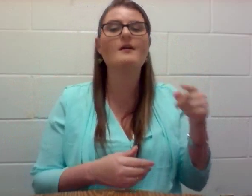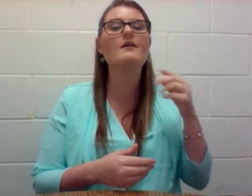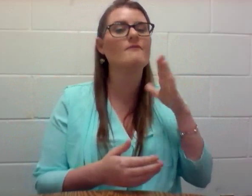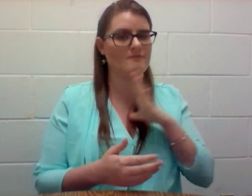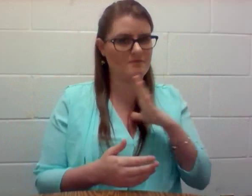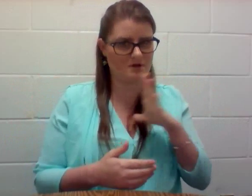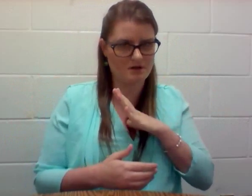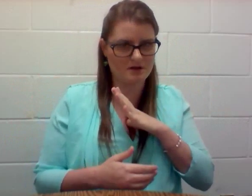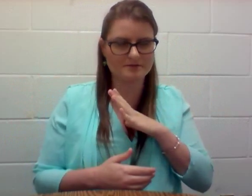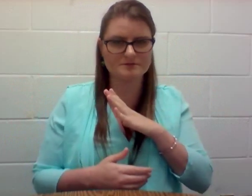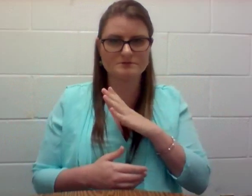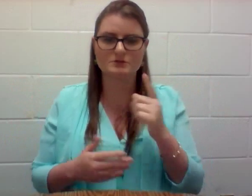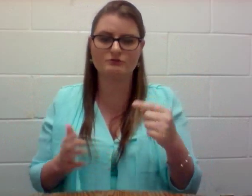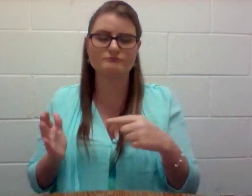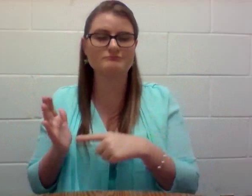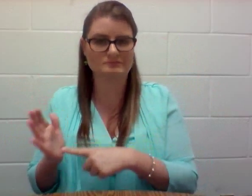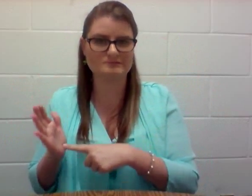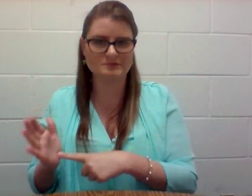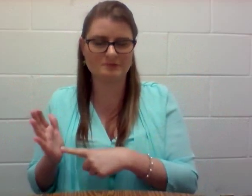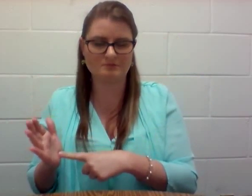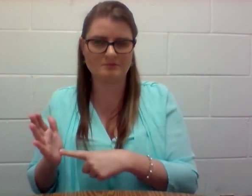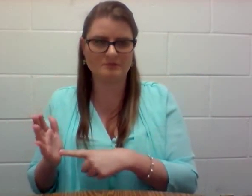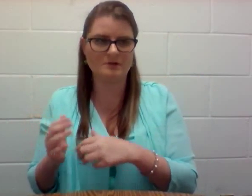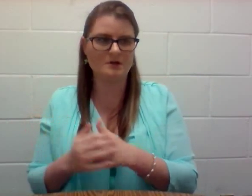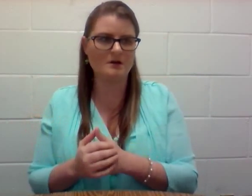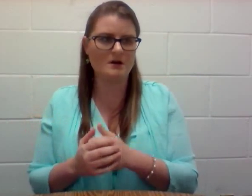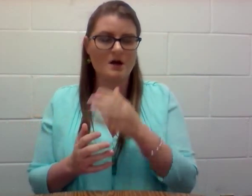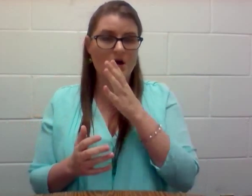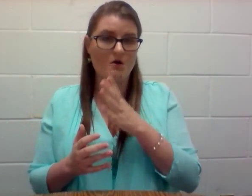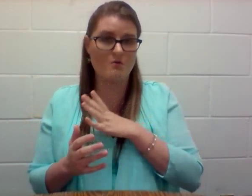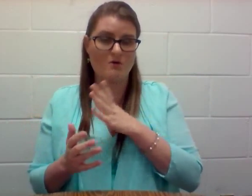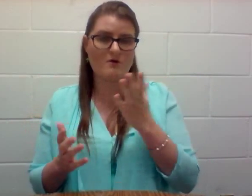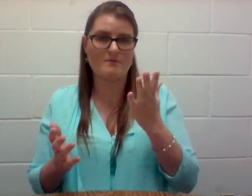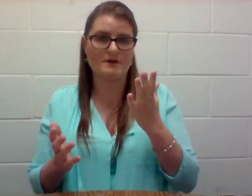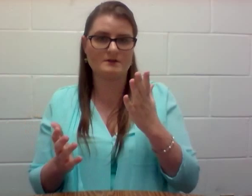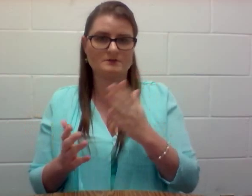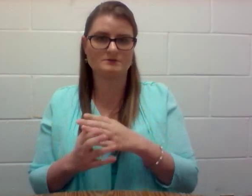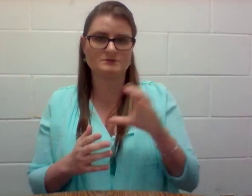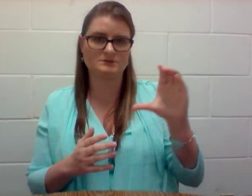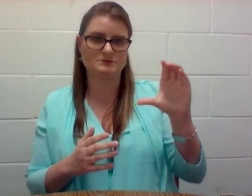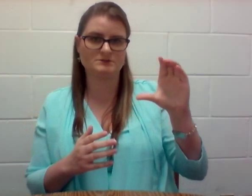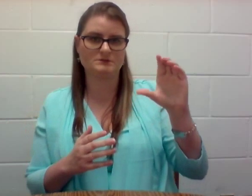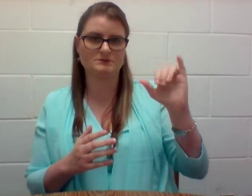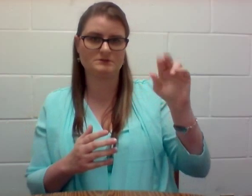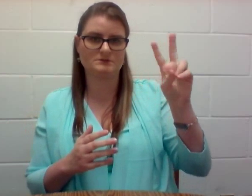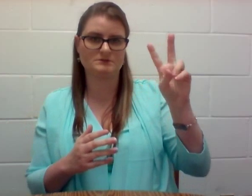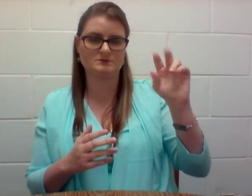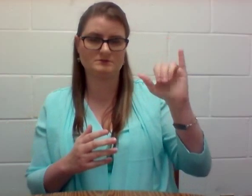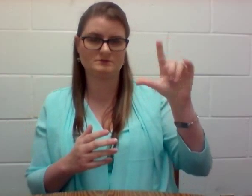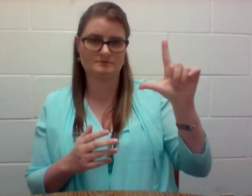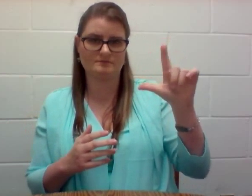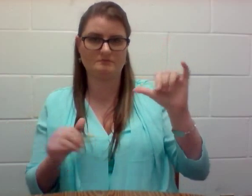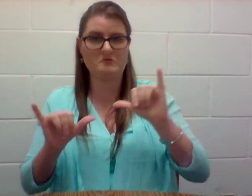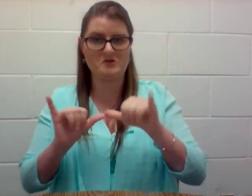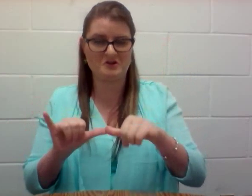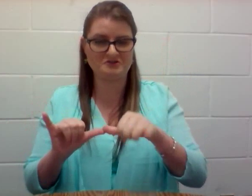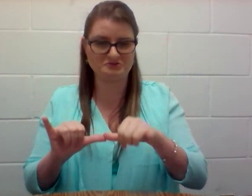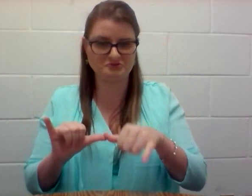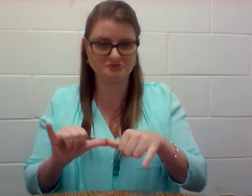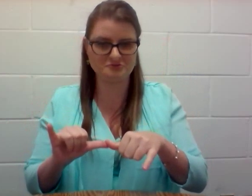A woman who is a civil engineer may design a traffic pattern in a city so that she's deciding which streets are one way, and therefore